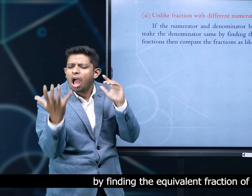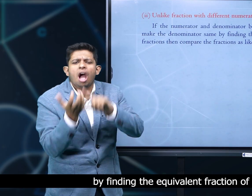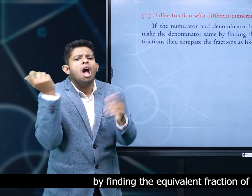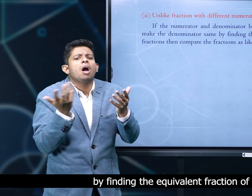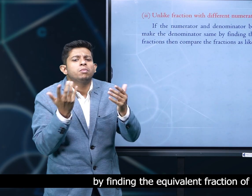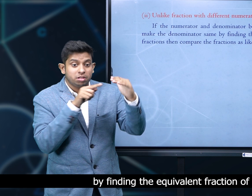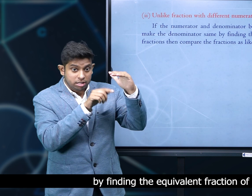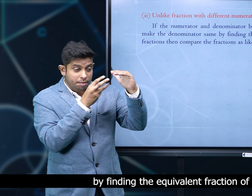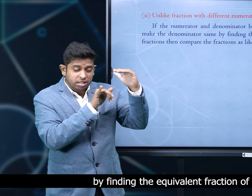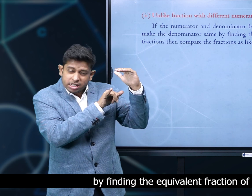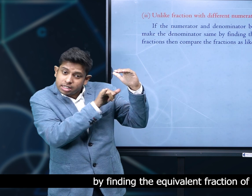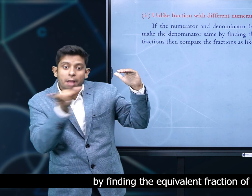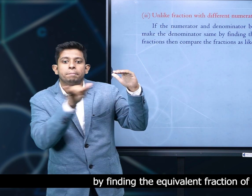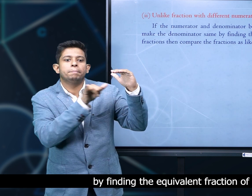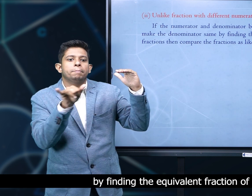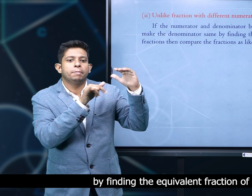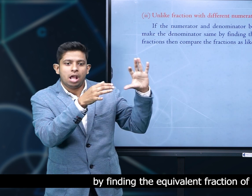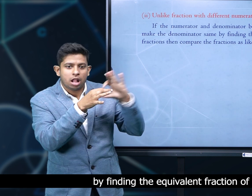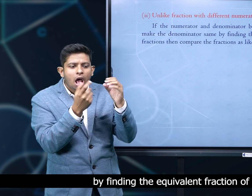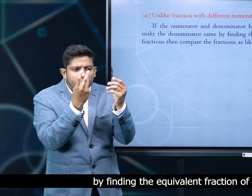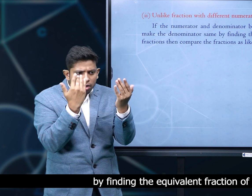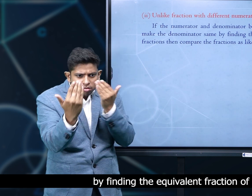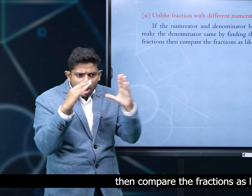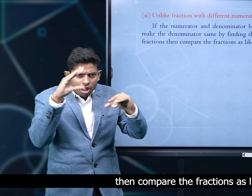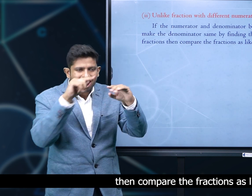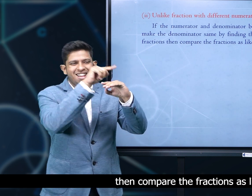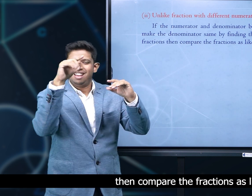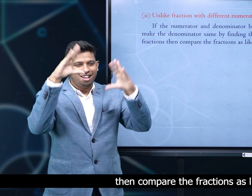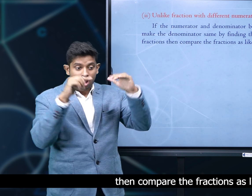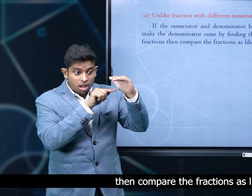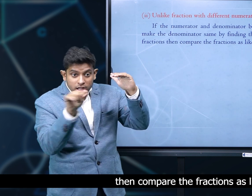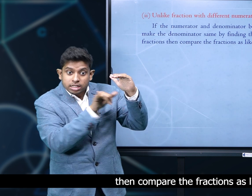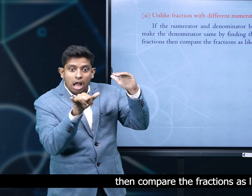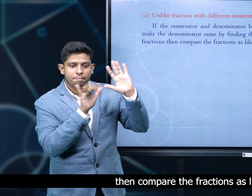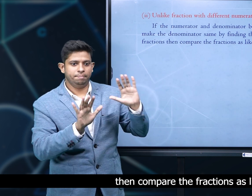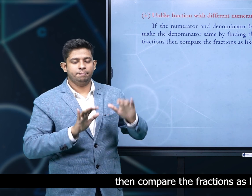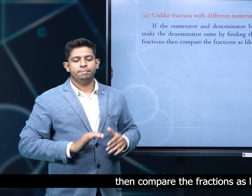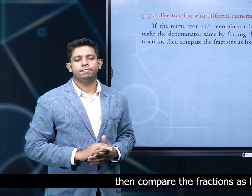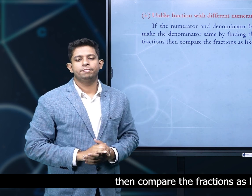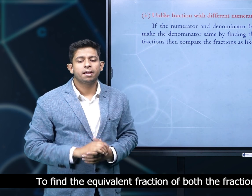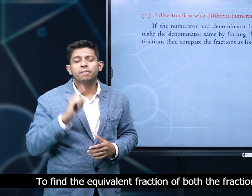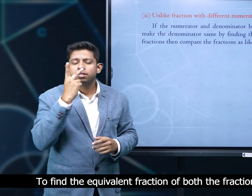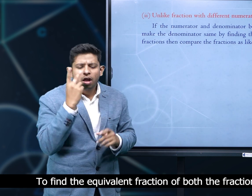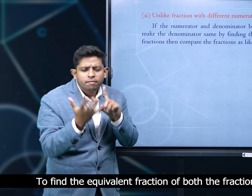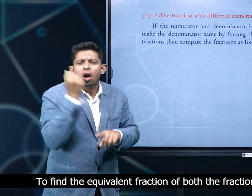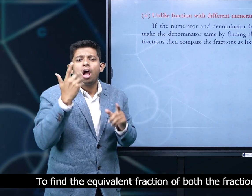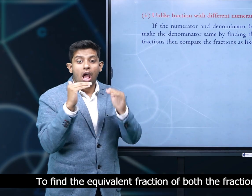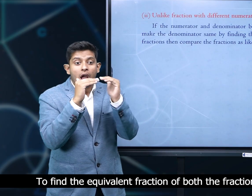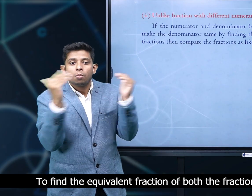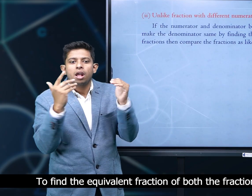the equivalent fraction of both the fractions, then compare the fractions as like fractions. To find the